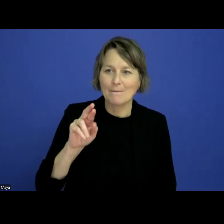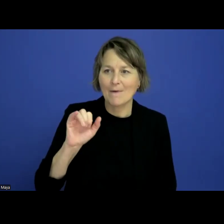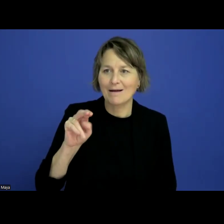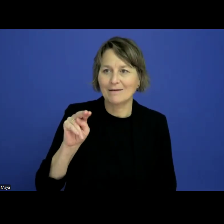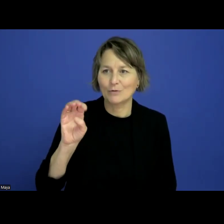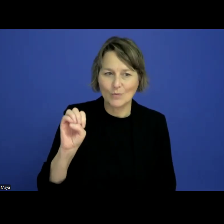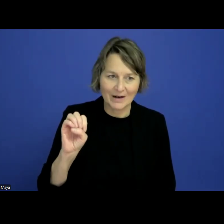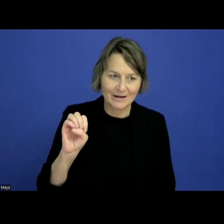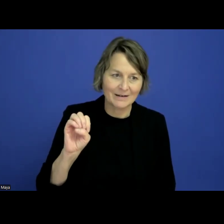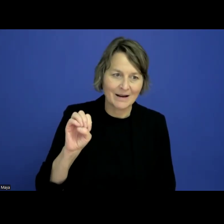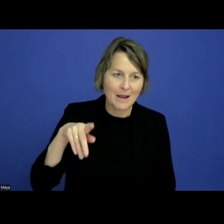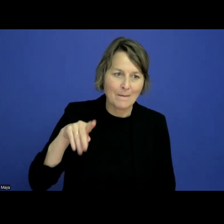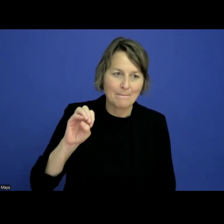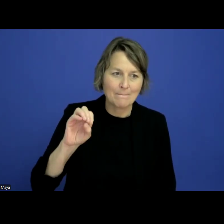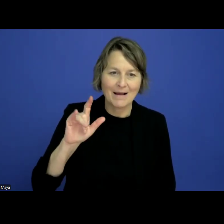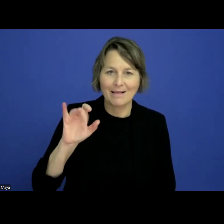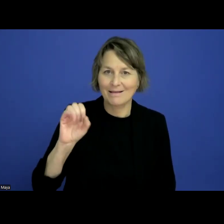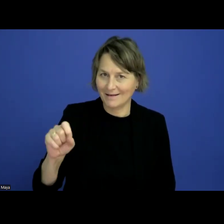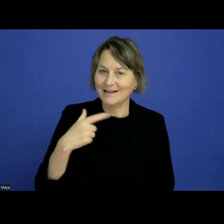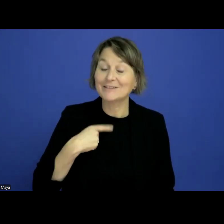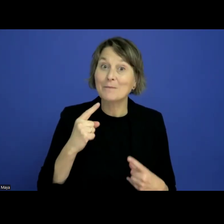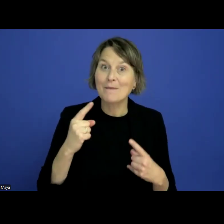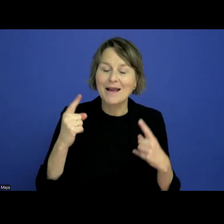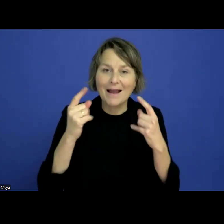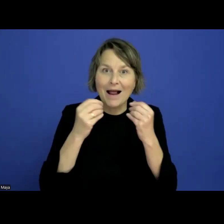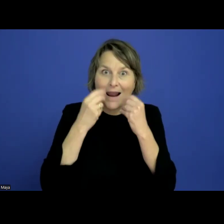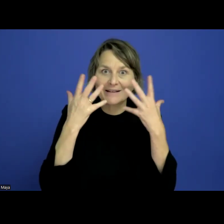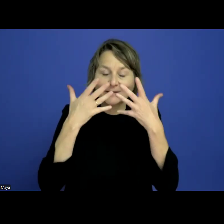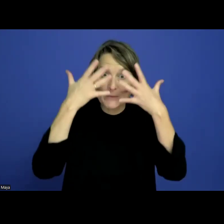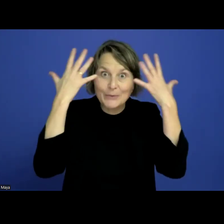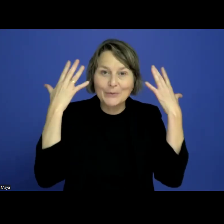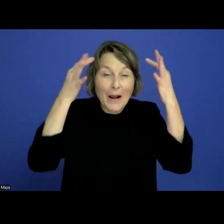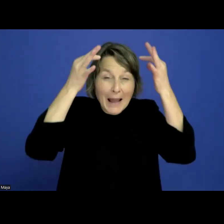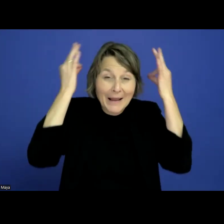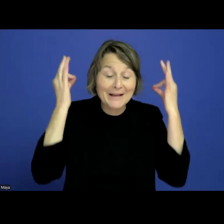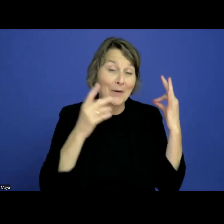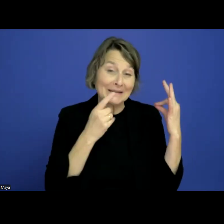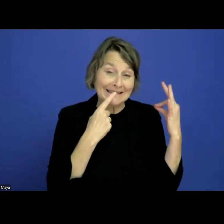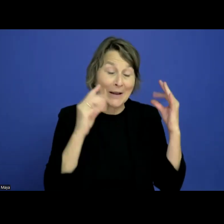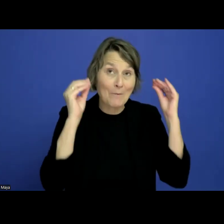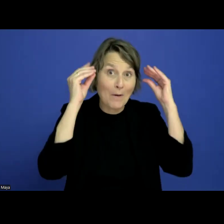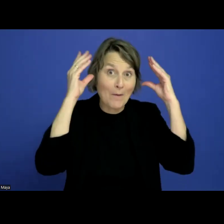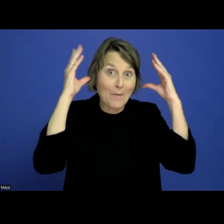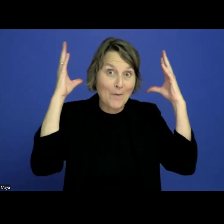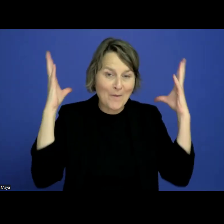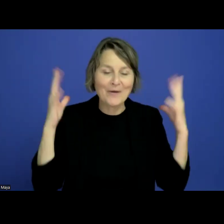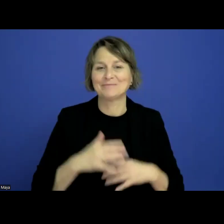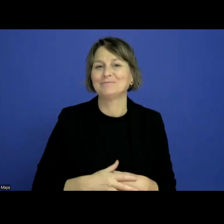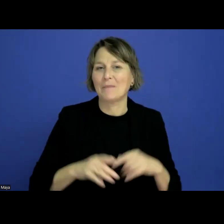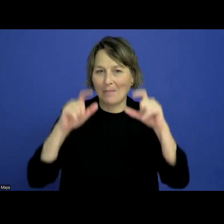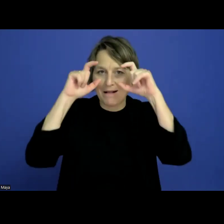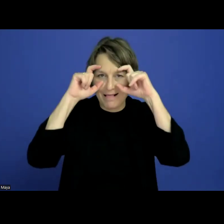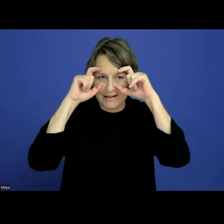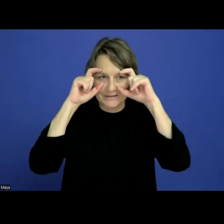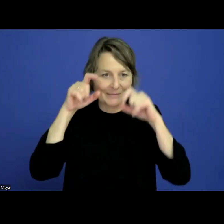brown hair, getting lighter and lighter, if you see what I mean. I'm wearing glasses, hearing aids,